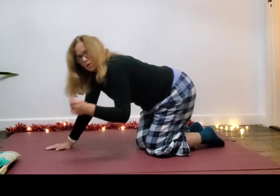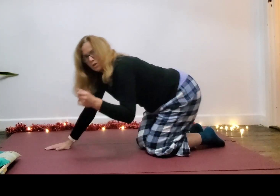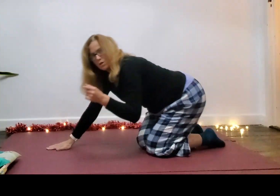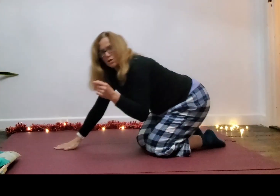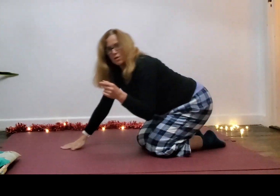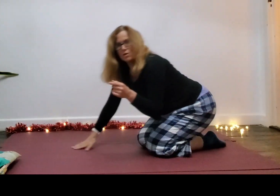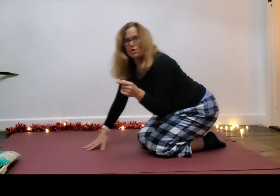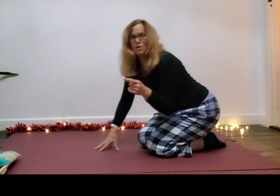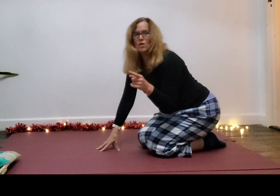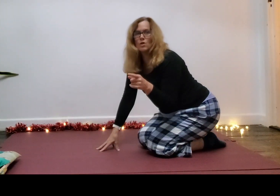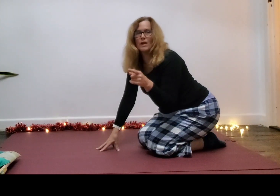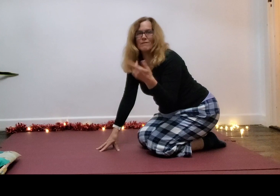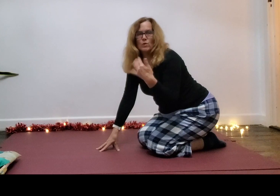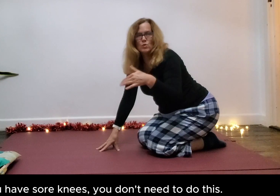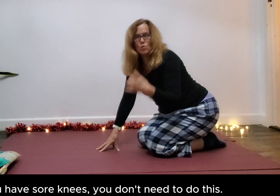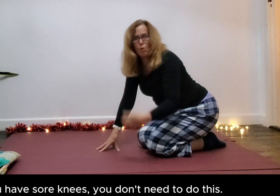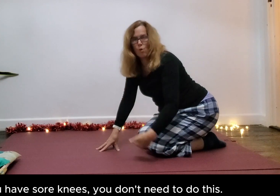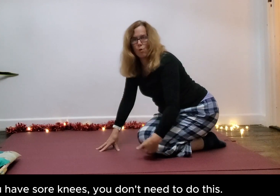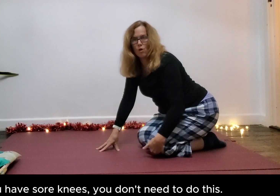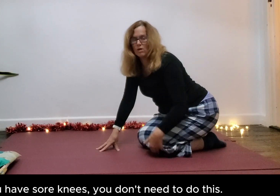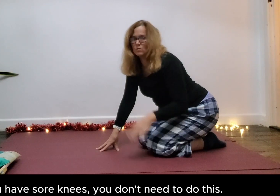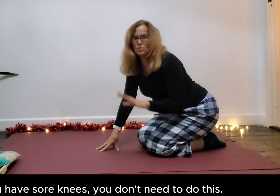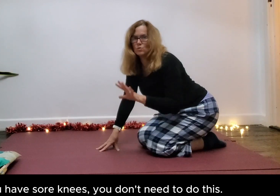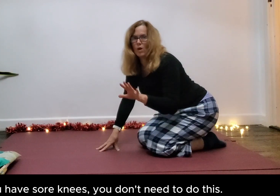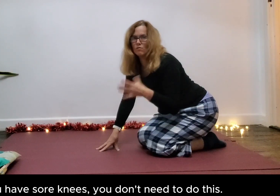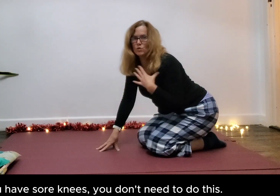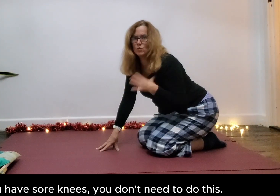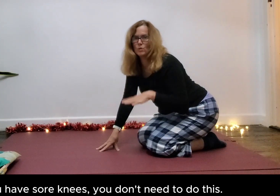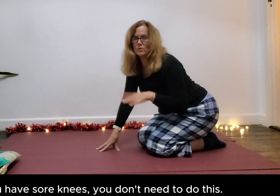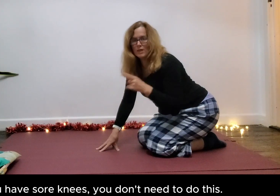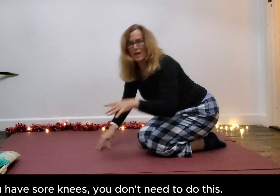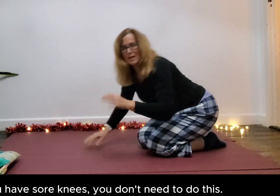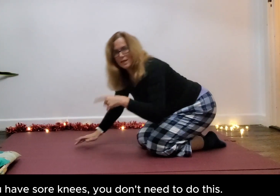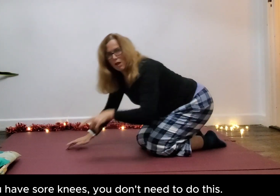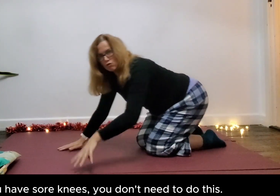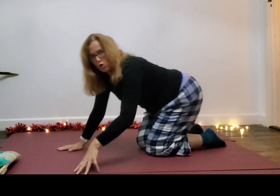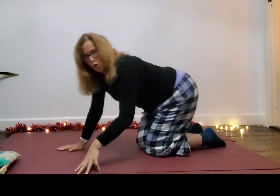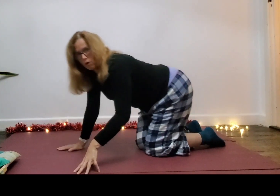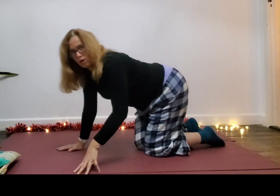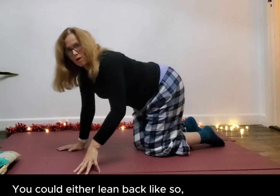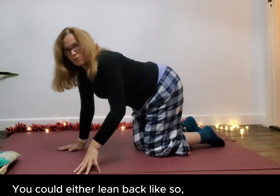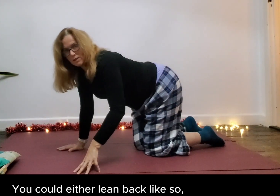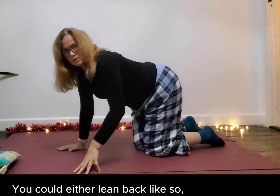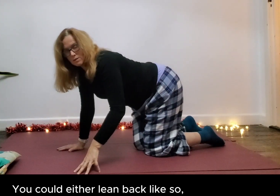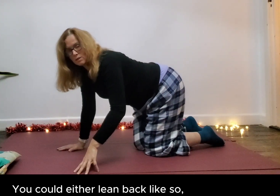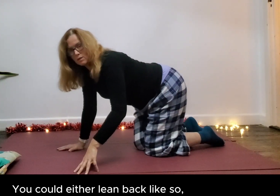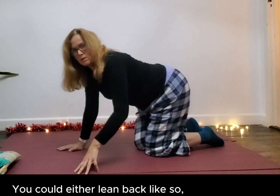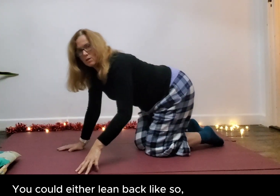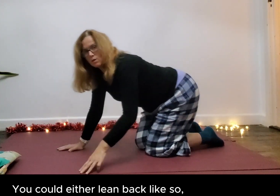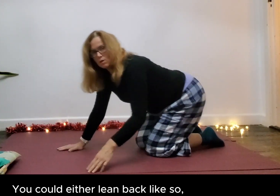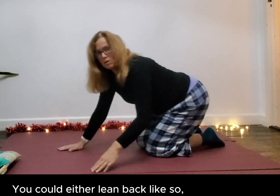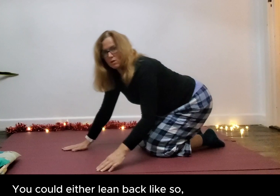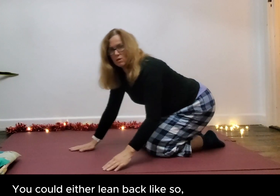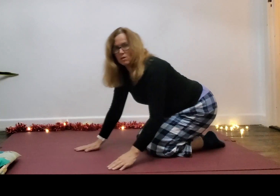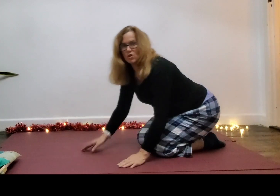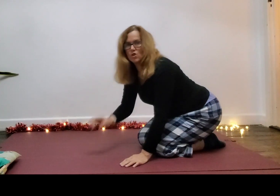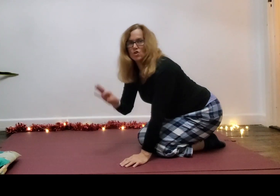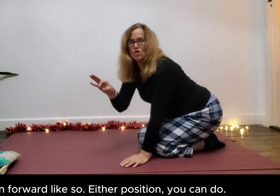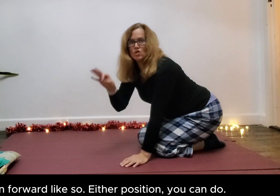If you have sore knees, you don't need to do this. You could either lean back like so or lean forward like so.